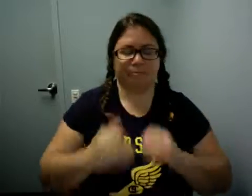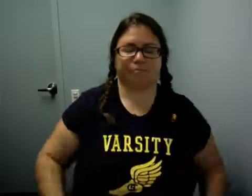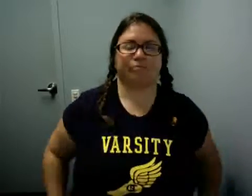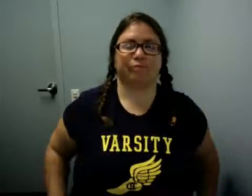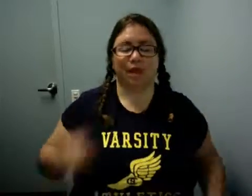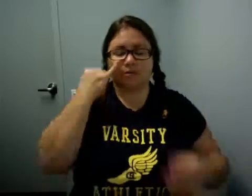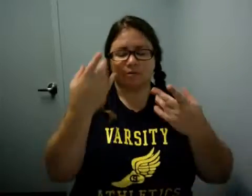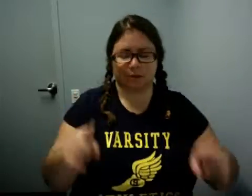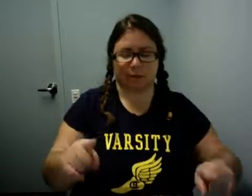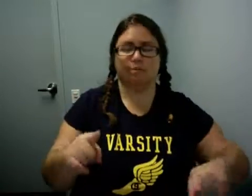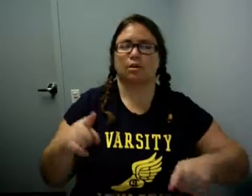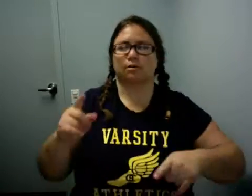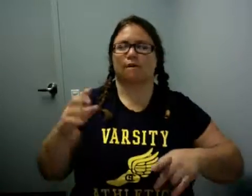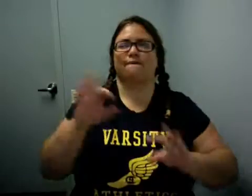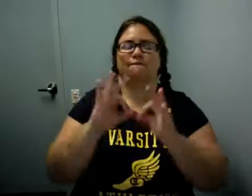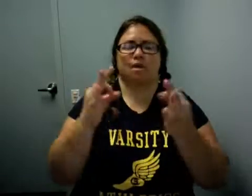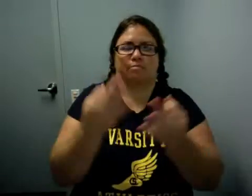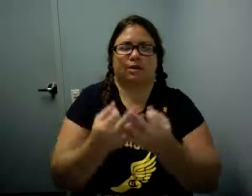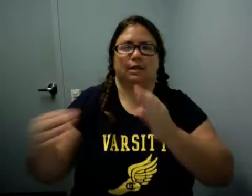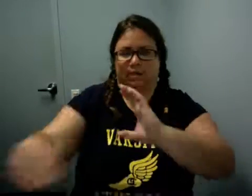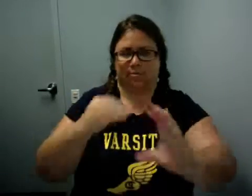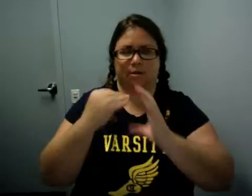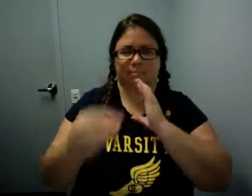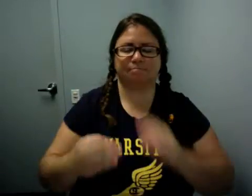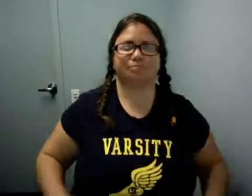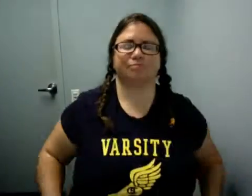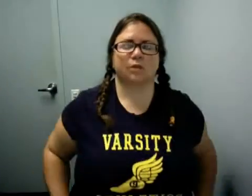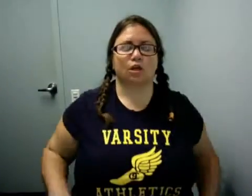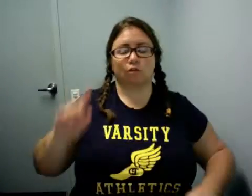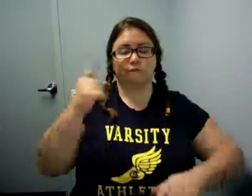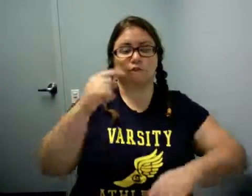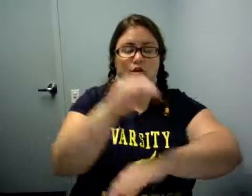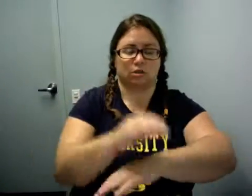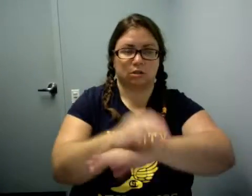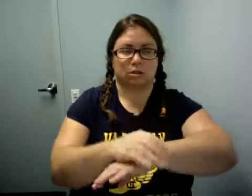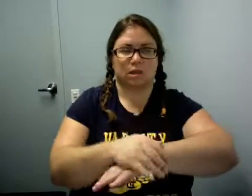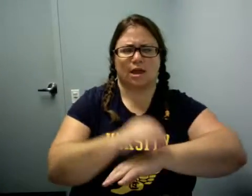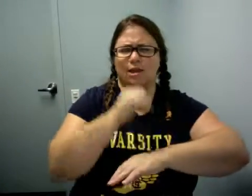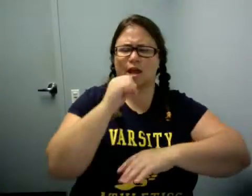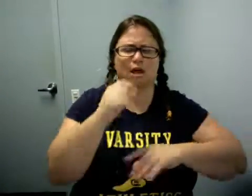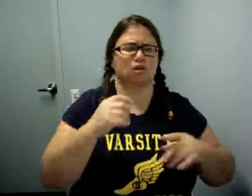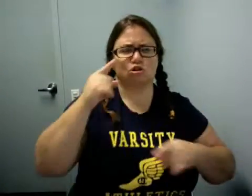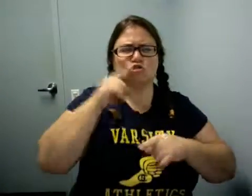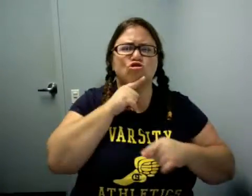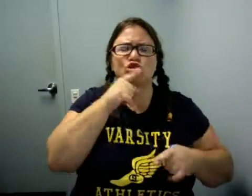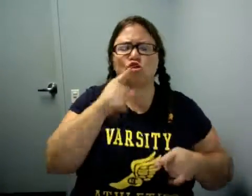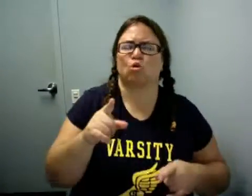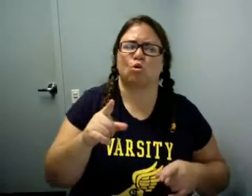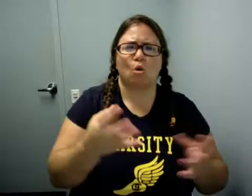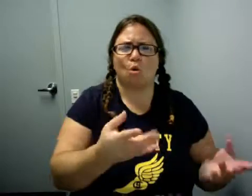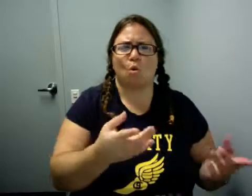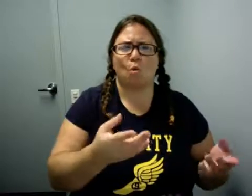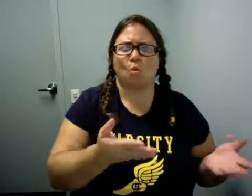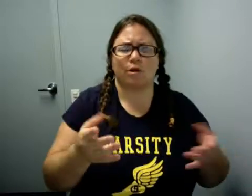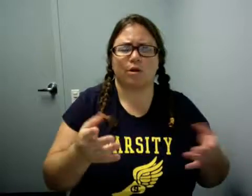we, that first night, we weren't quite really sure what to do, but we're at Niagara Falls. Of course, we wanted to experience it. It's at night. It's